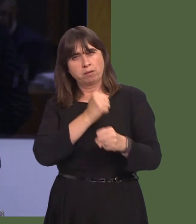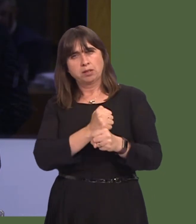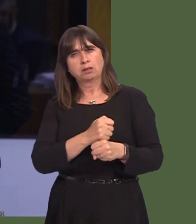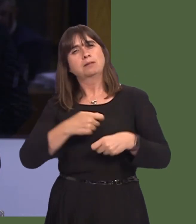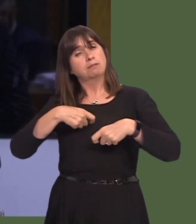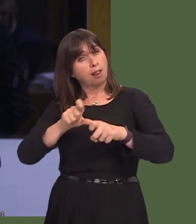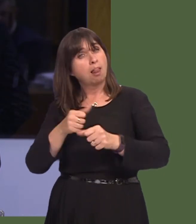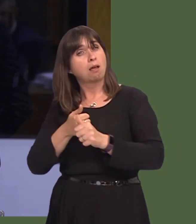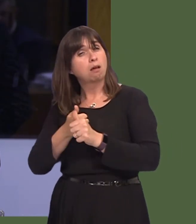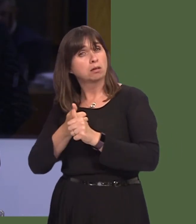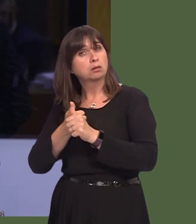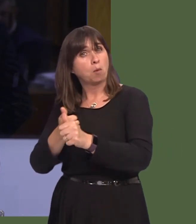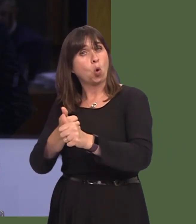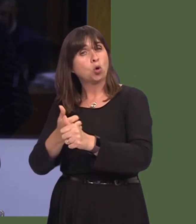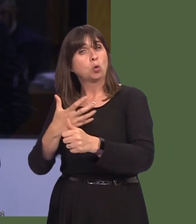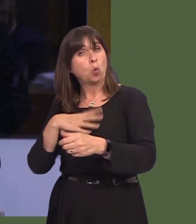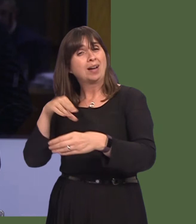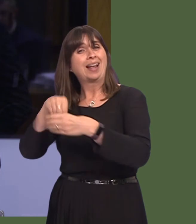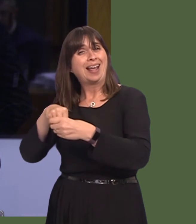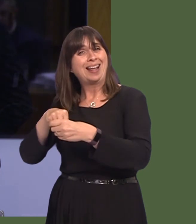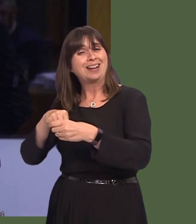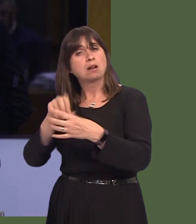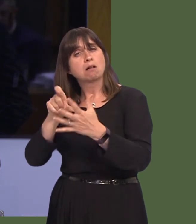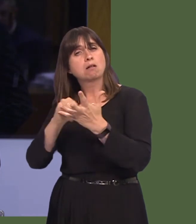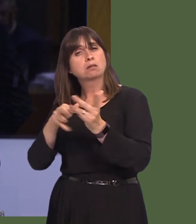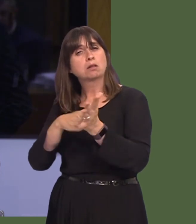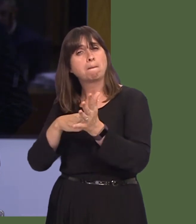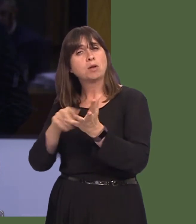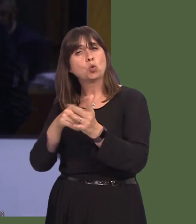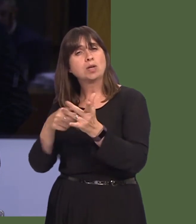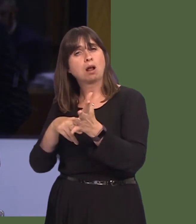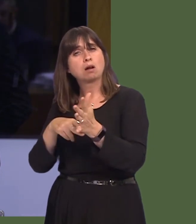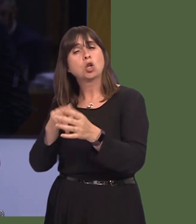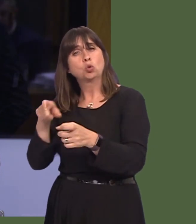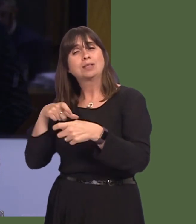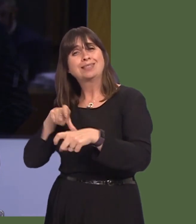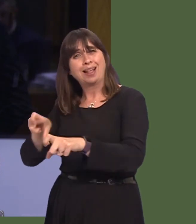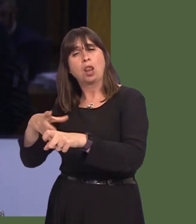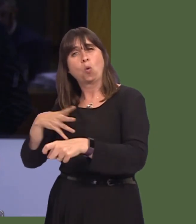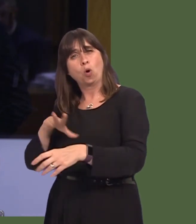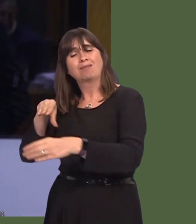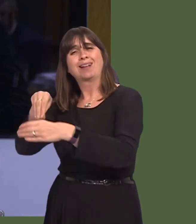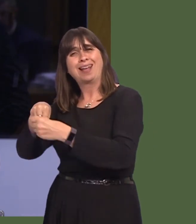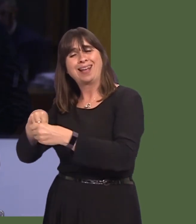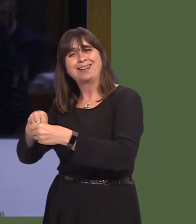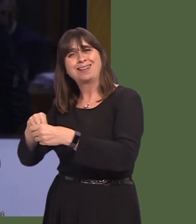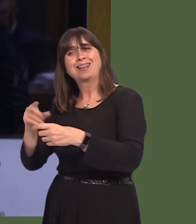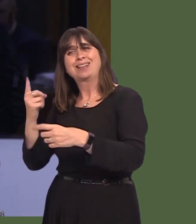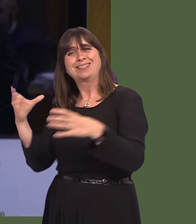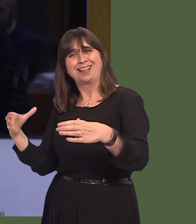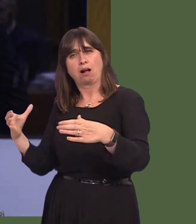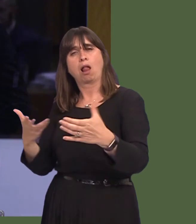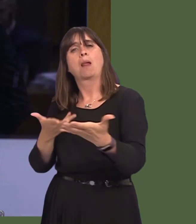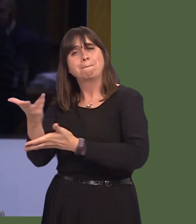still supports staying in a customs union with the EU and staying in the single market. Previously, you